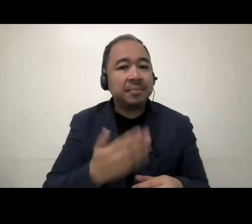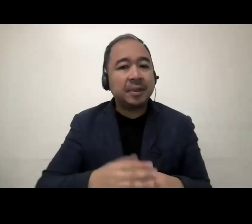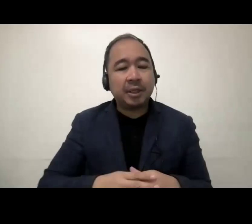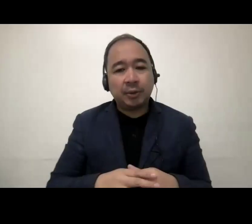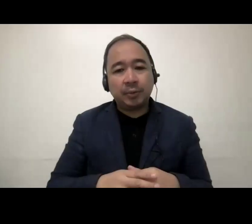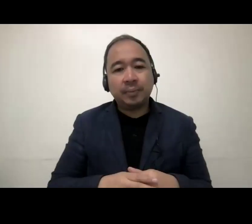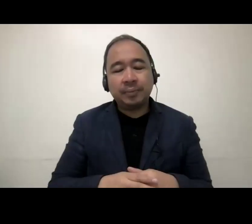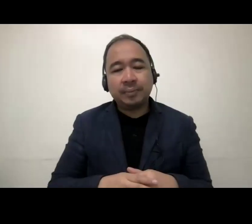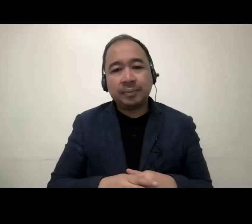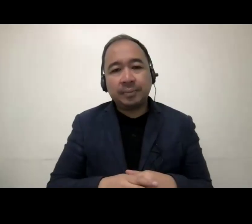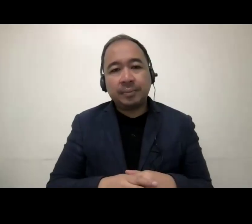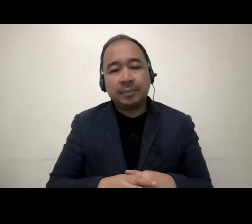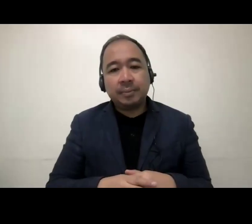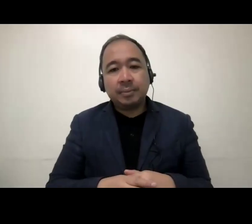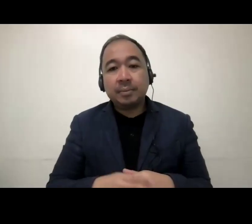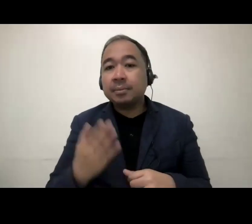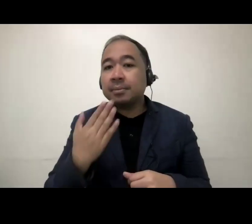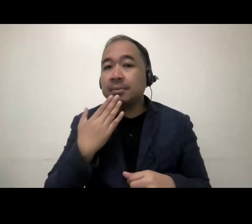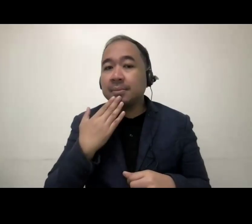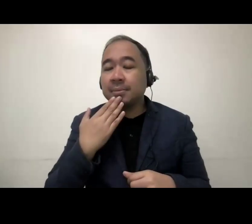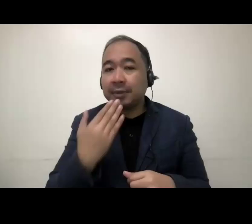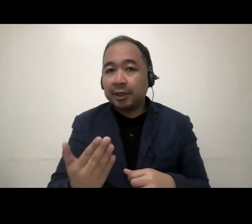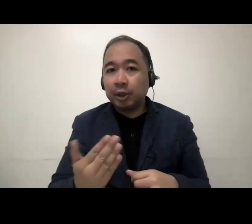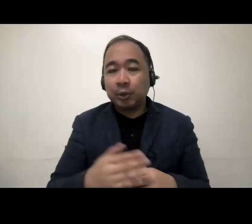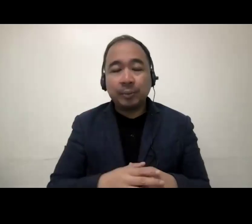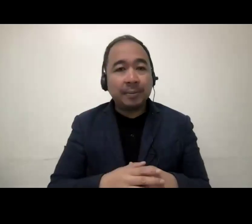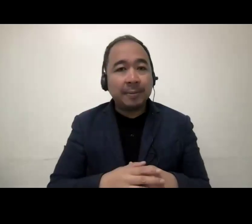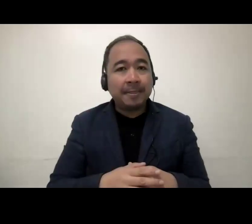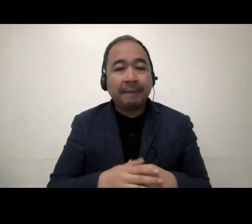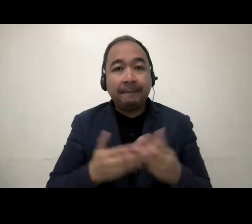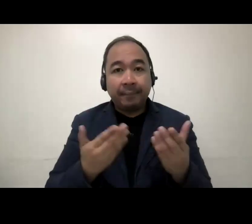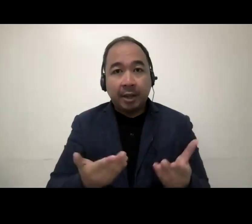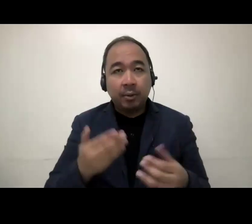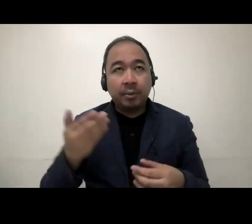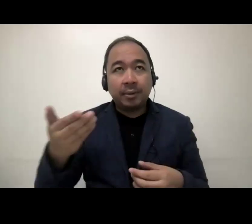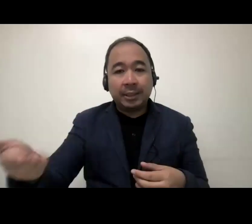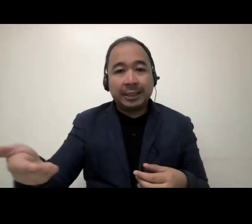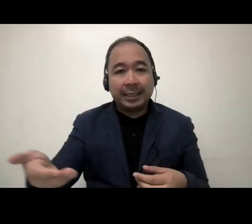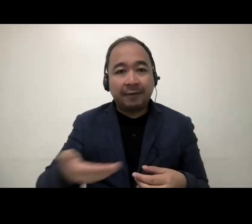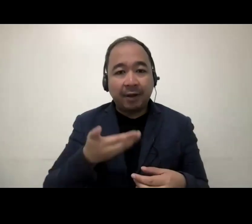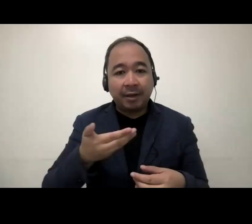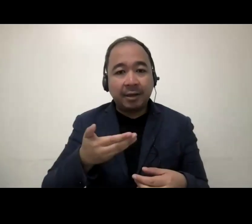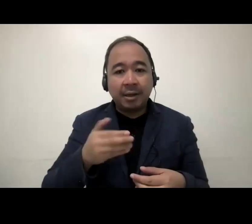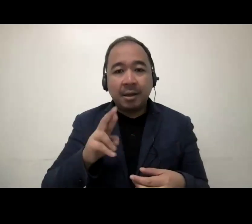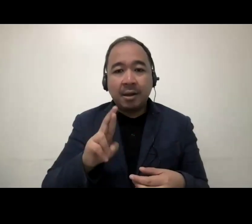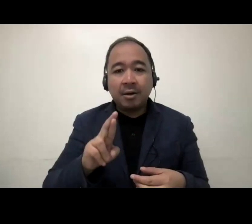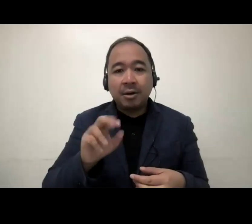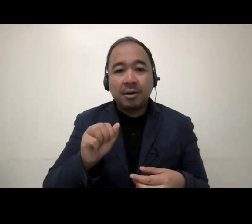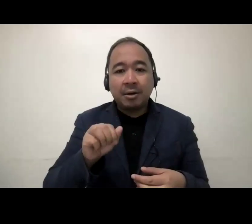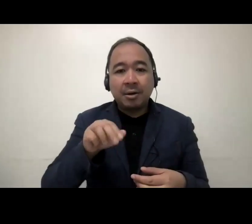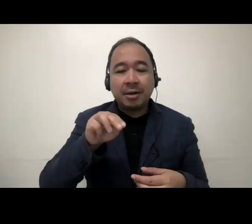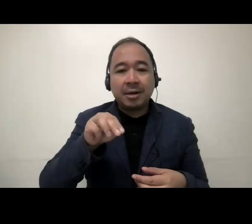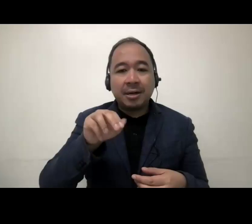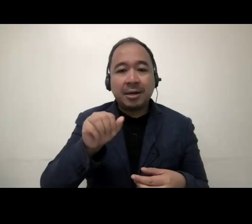Thank you very much, Llewellyn. Now I would like to invite Ramani Kunanayagam, who is the chair of